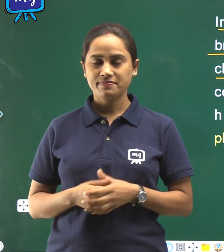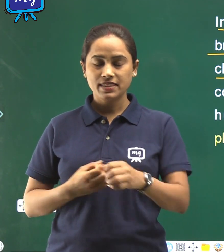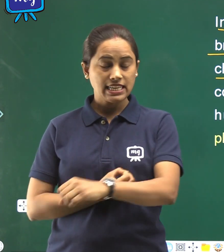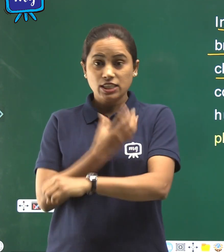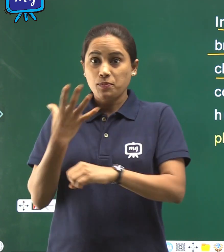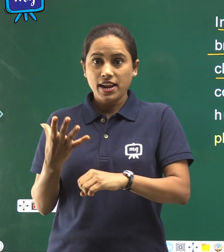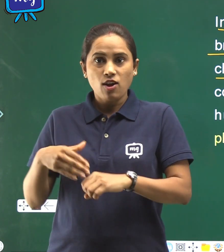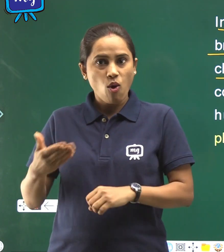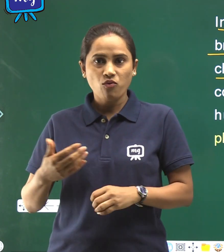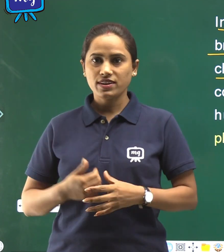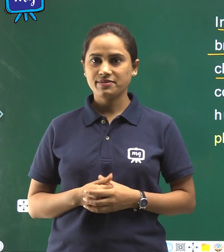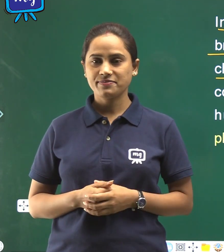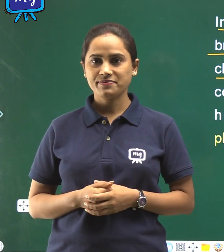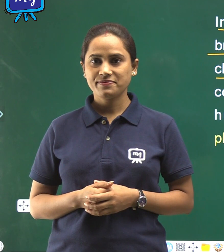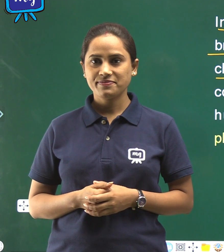spring of